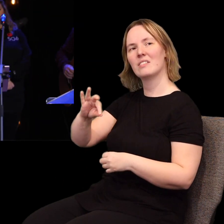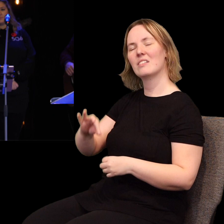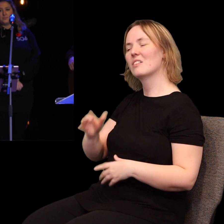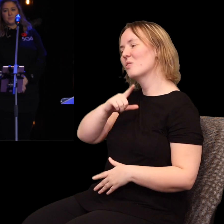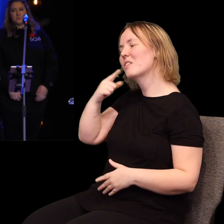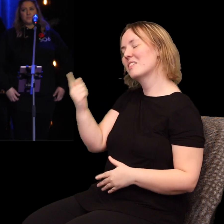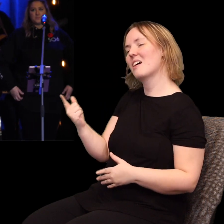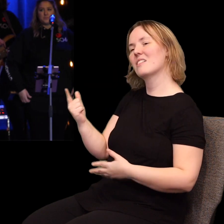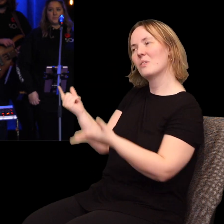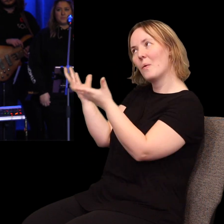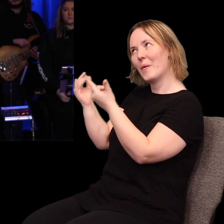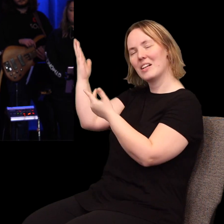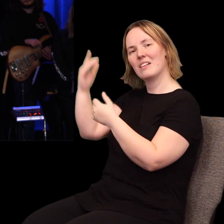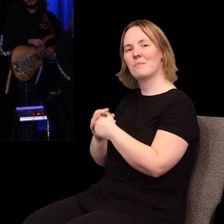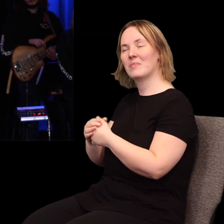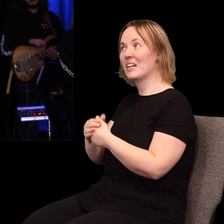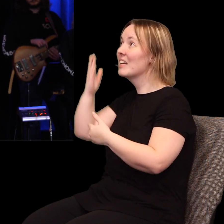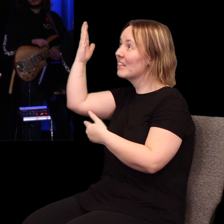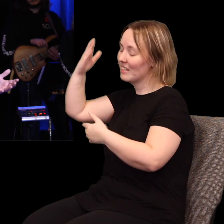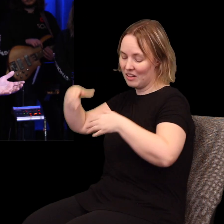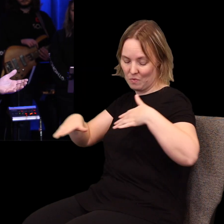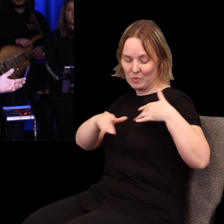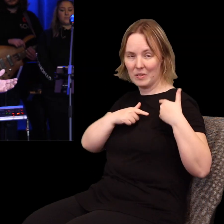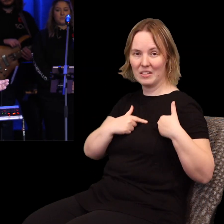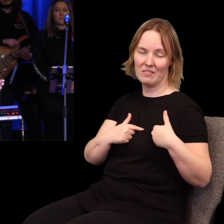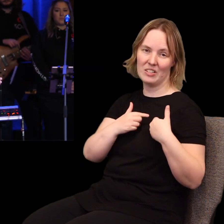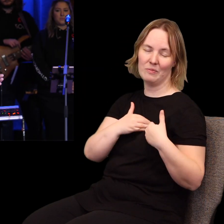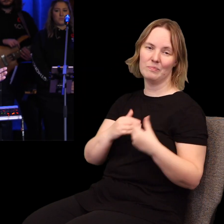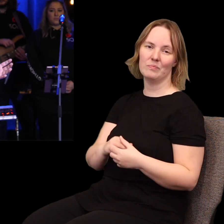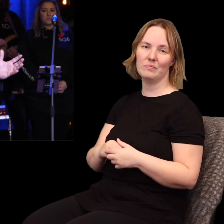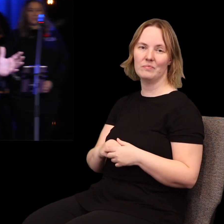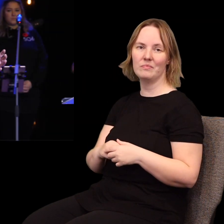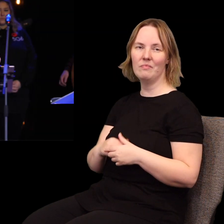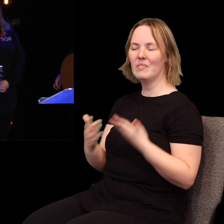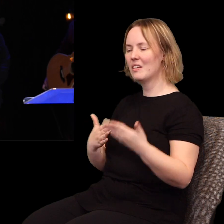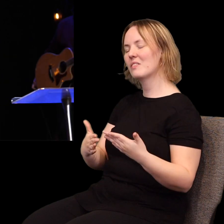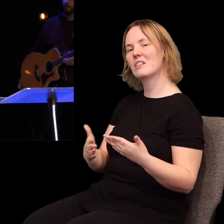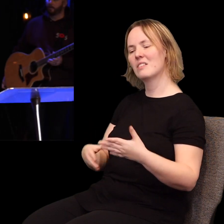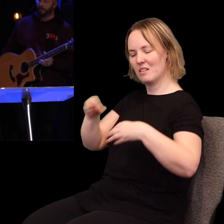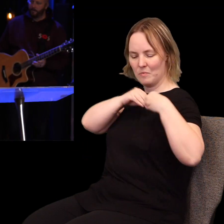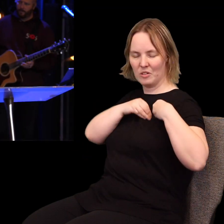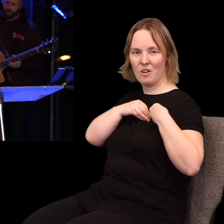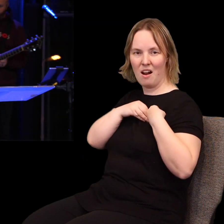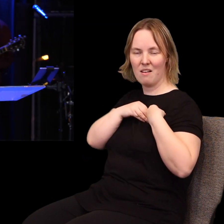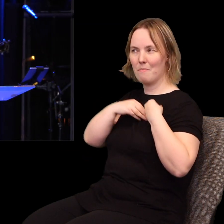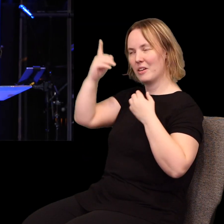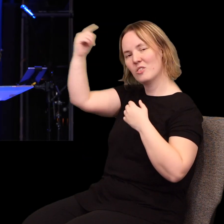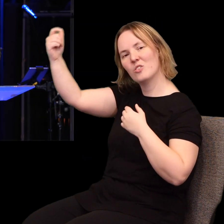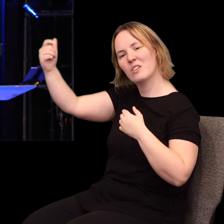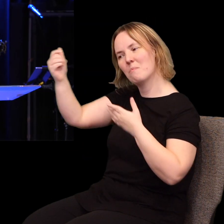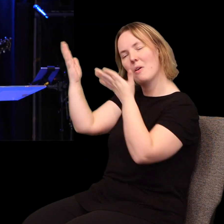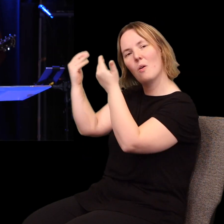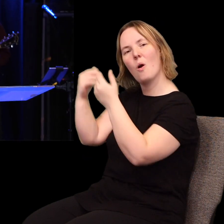Lord says, abide in me, and I will abide in you. And whatever it is that I've placed in your heart by way